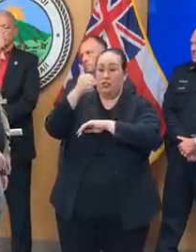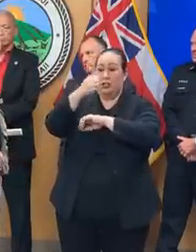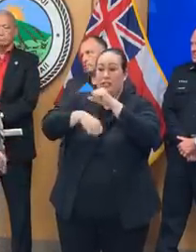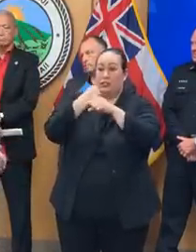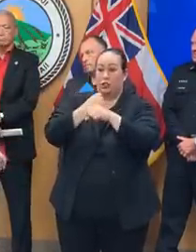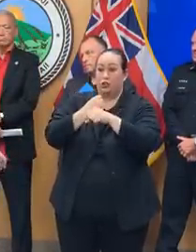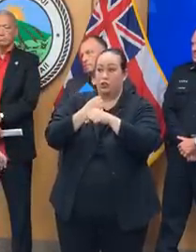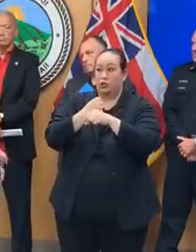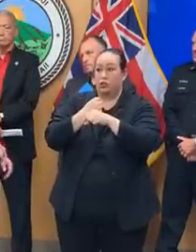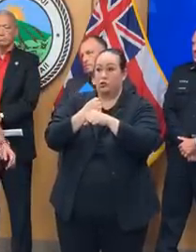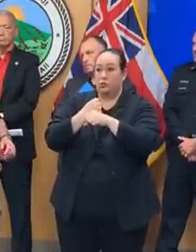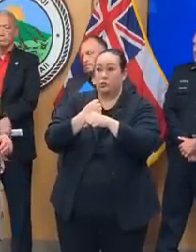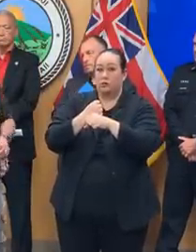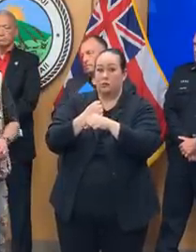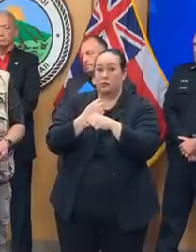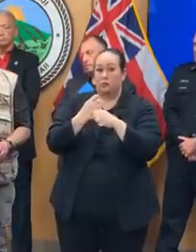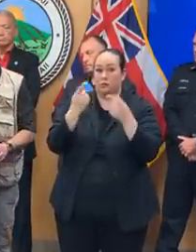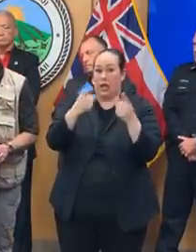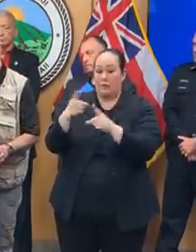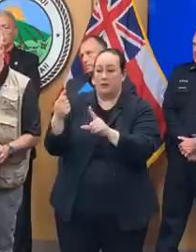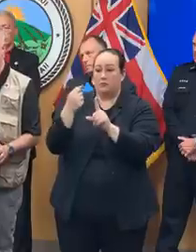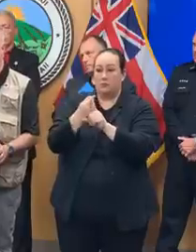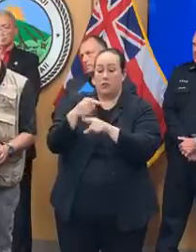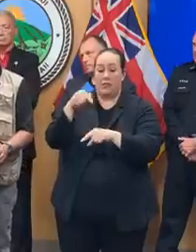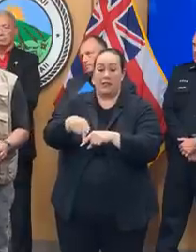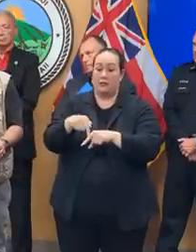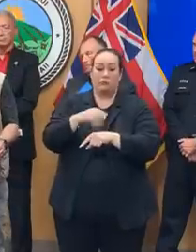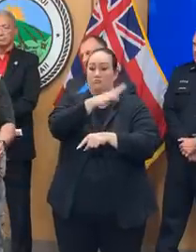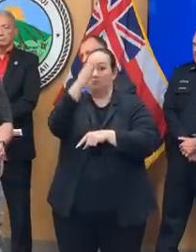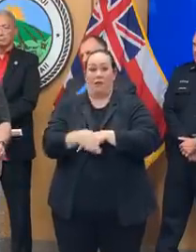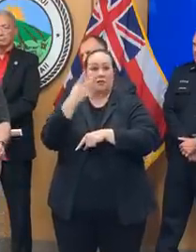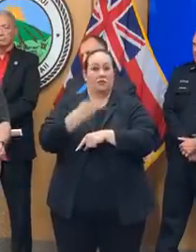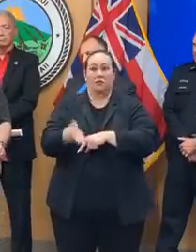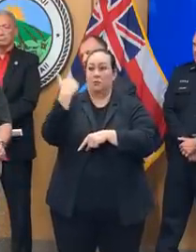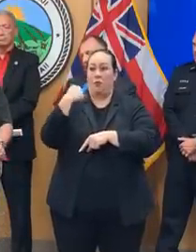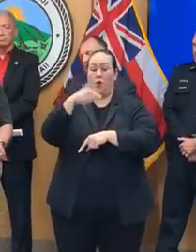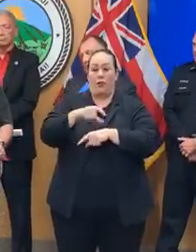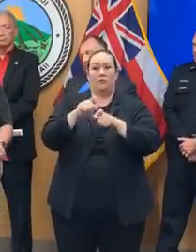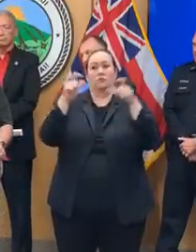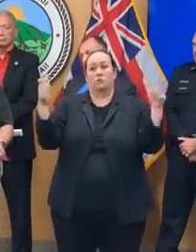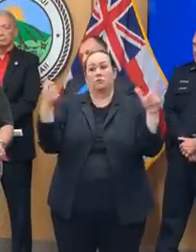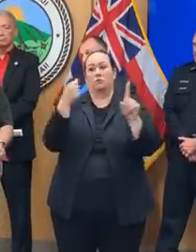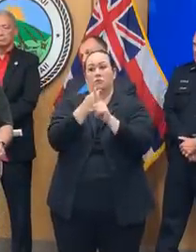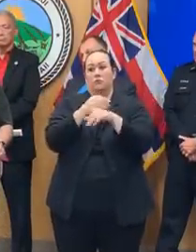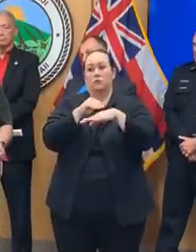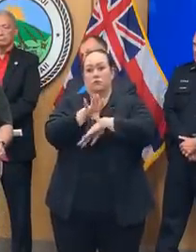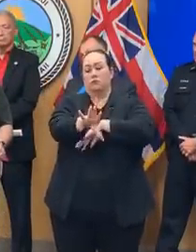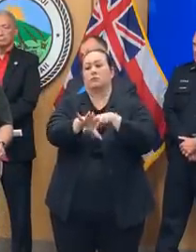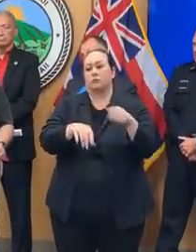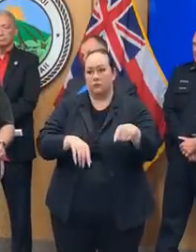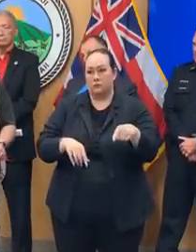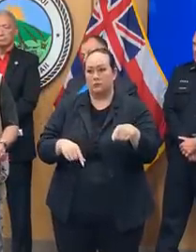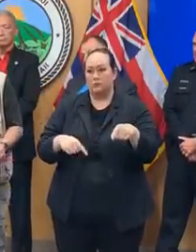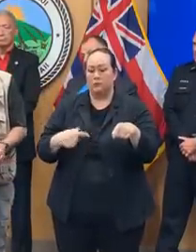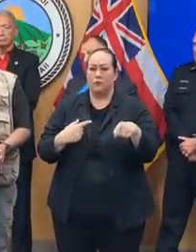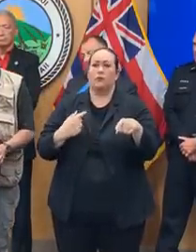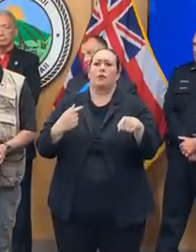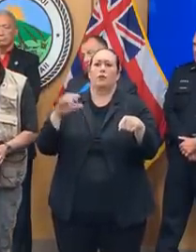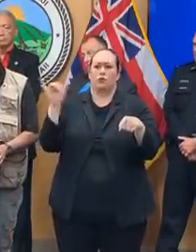unprecedented, Chief. I also want to say the response from the state of Hawaii and Maui County has been